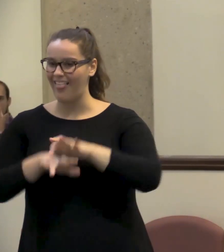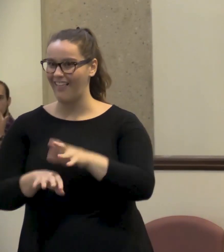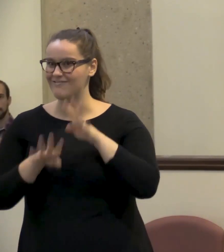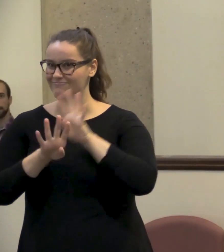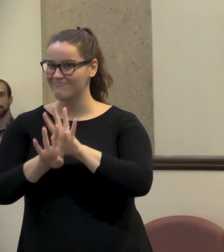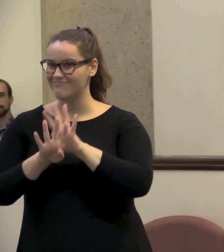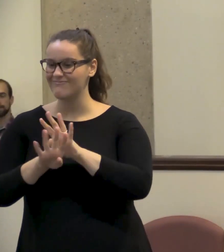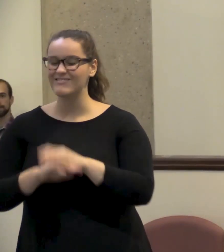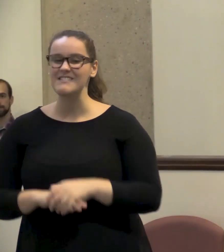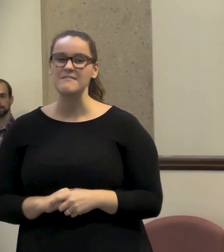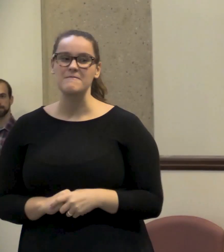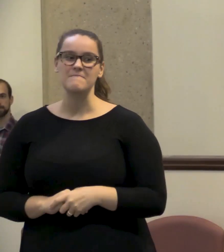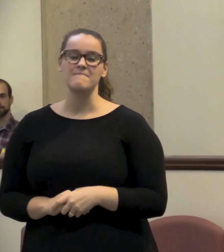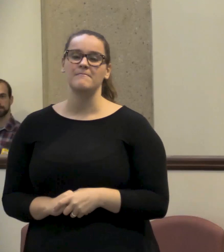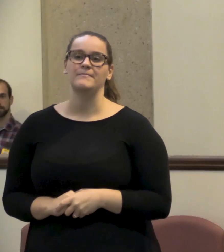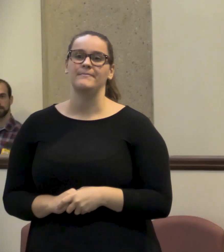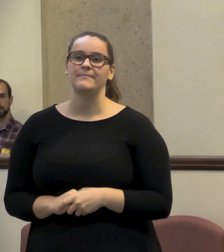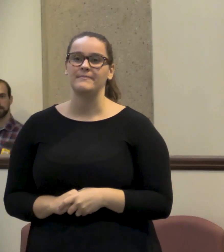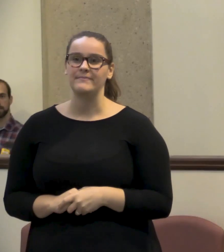one.